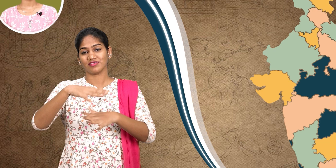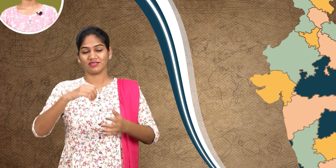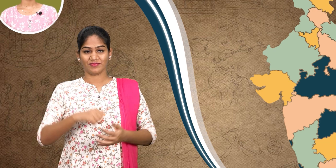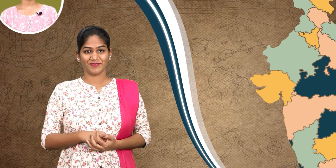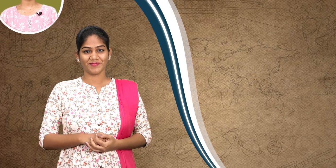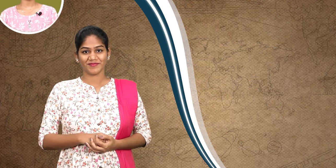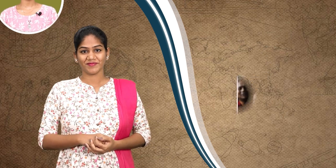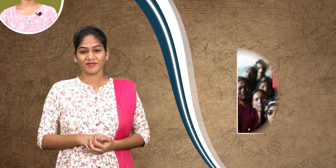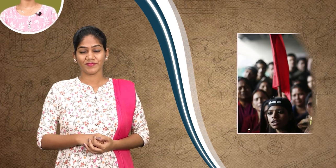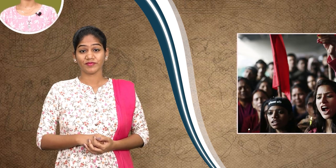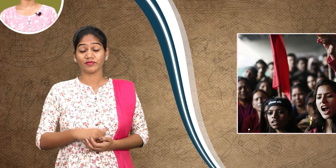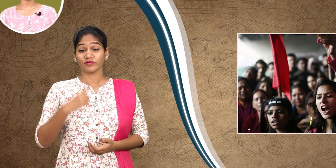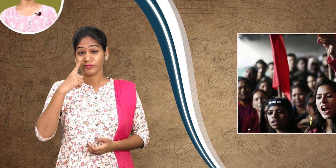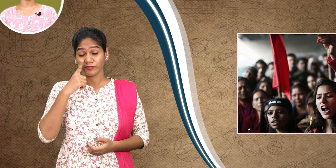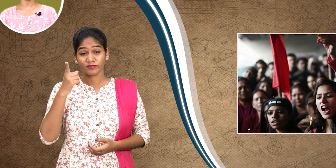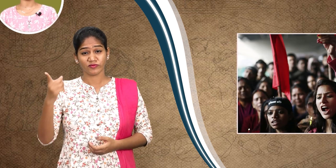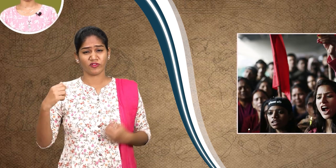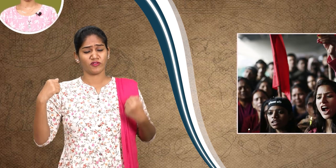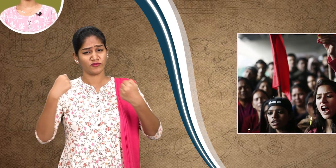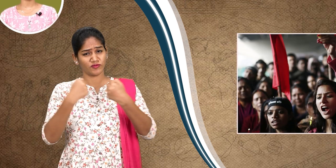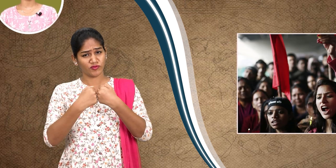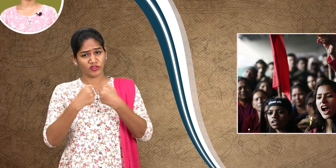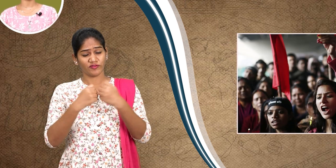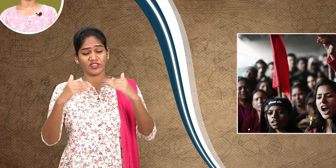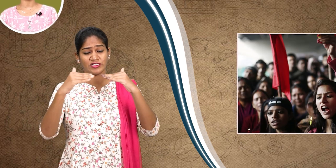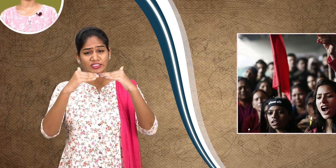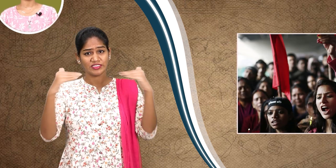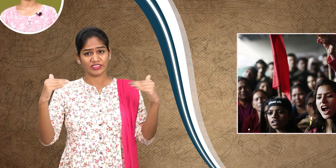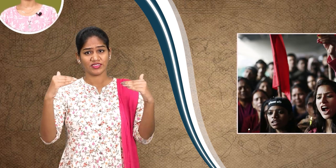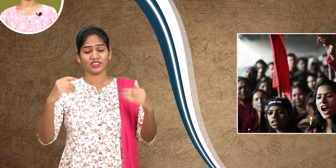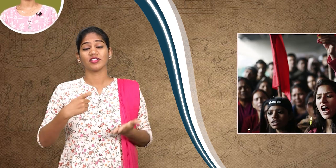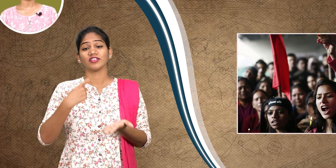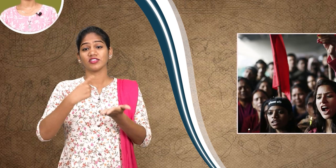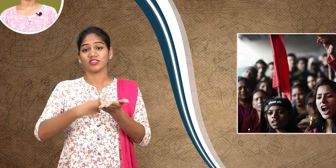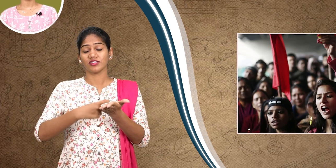She fought for equal rights for women.